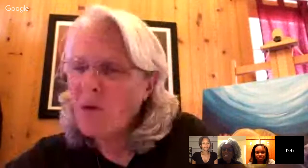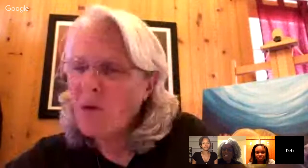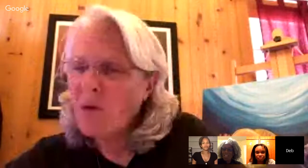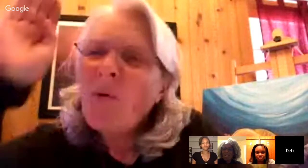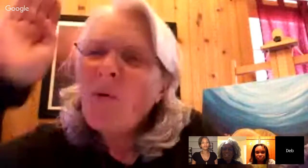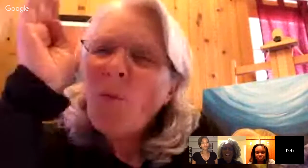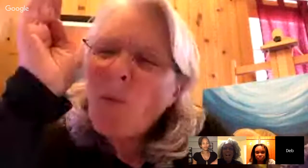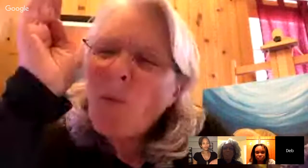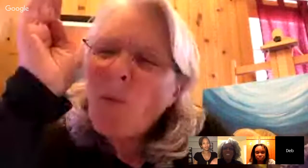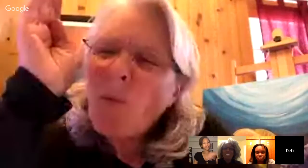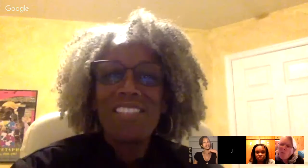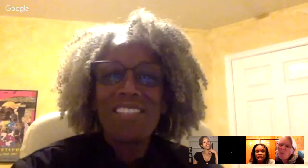Go